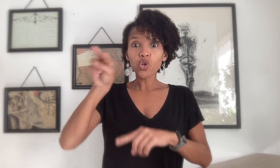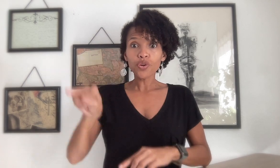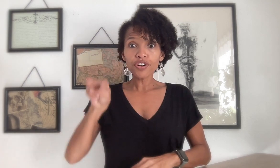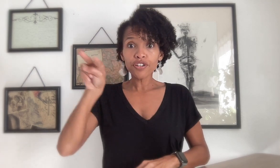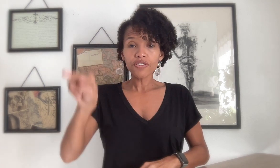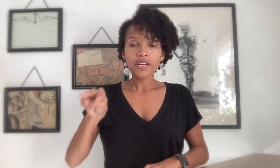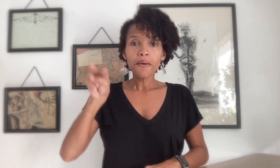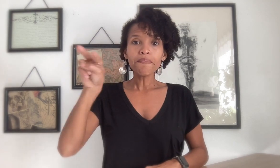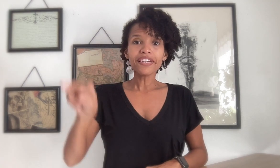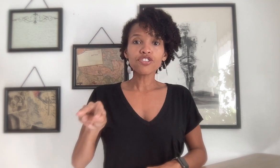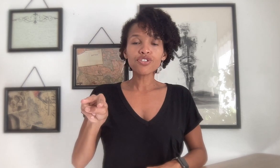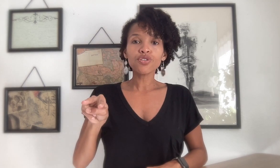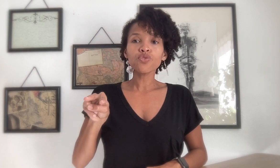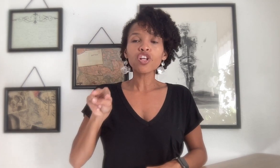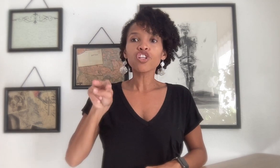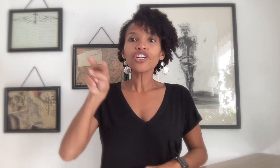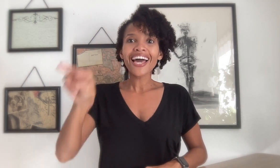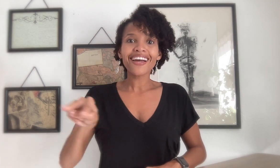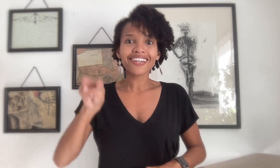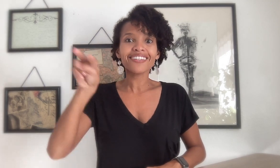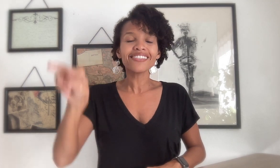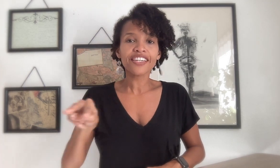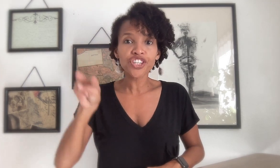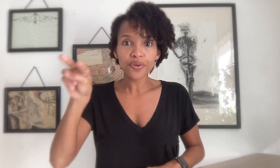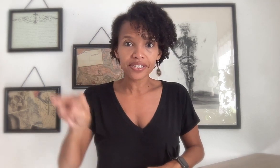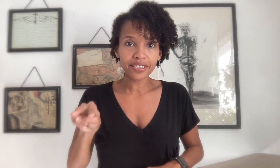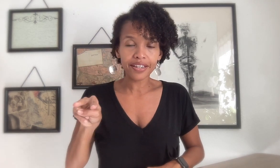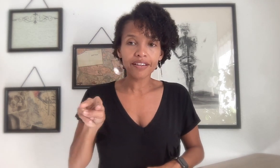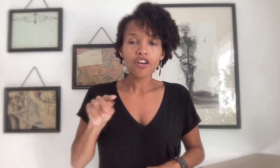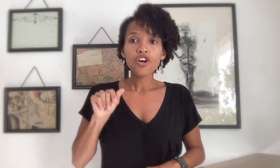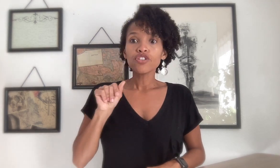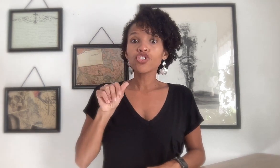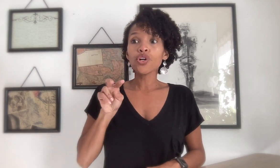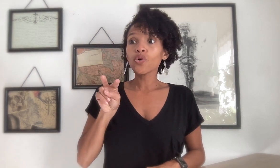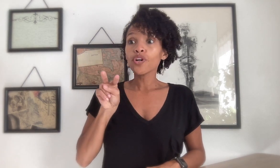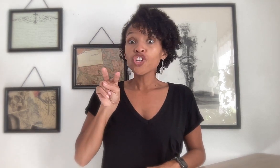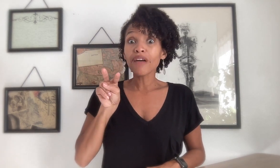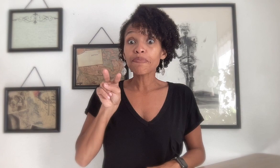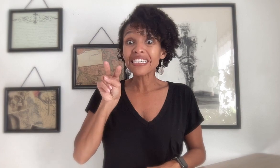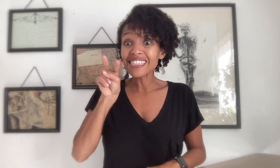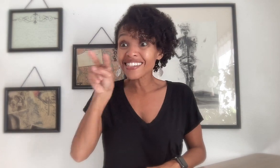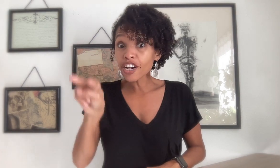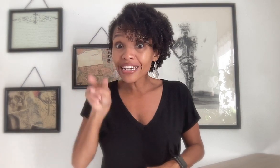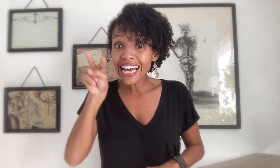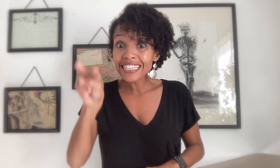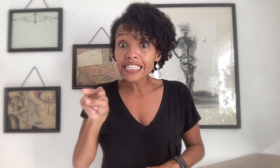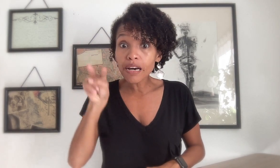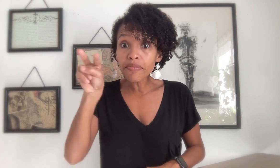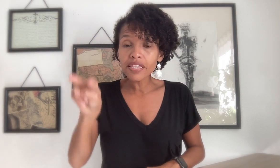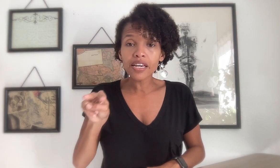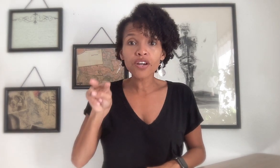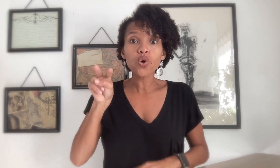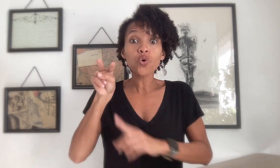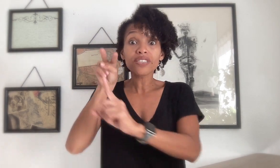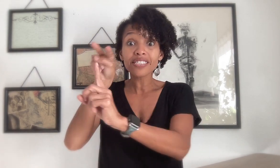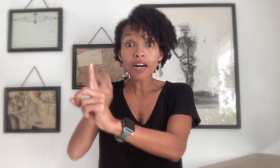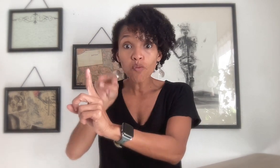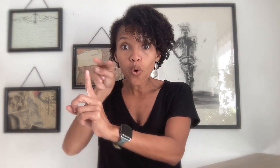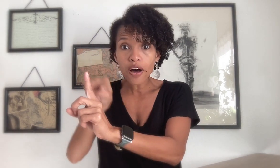forward, means to look at continuously. So you might be staring at something or